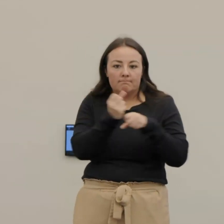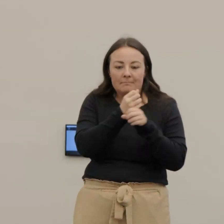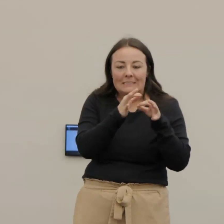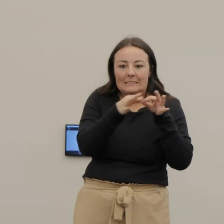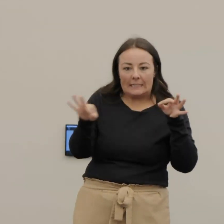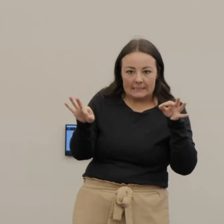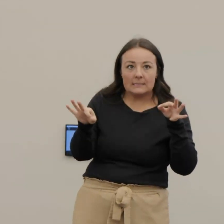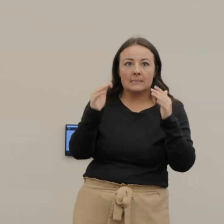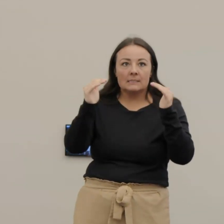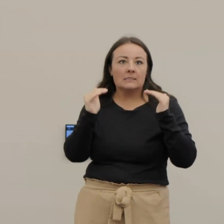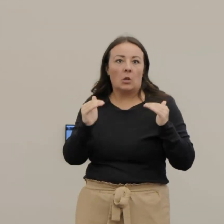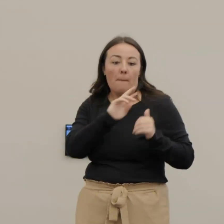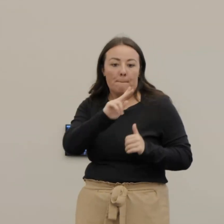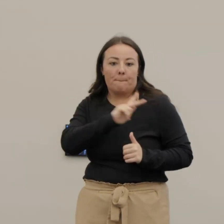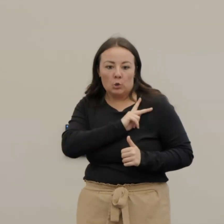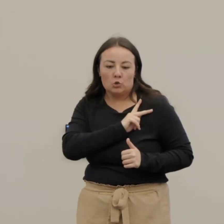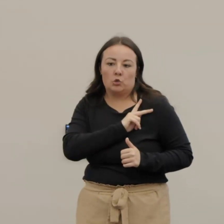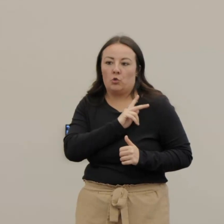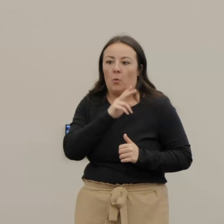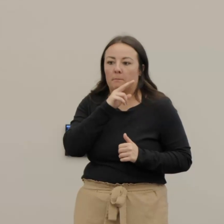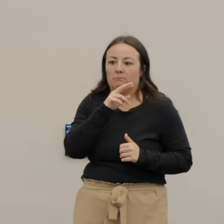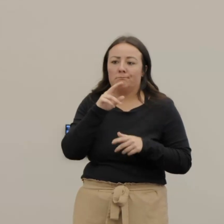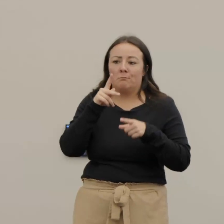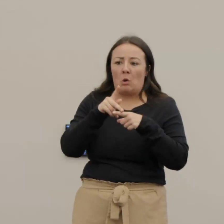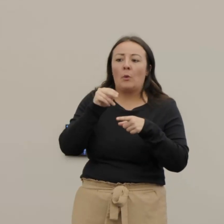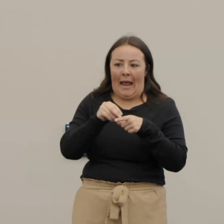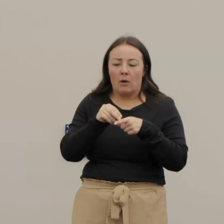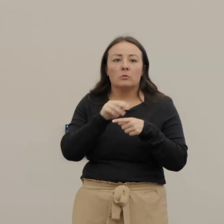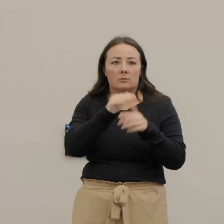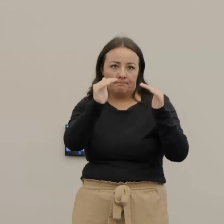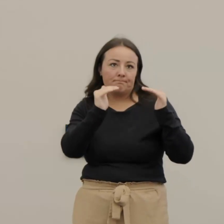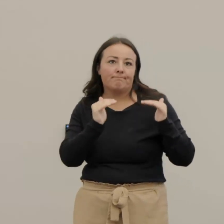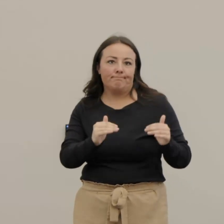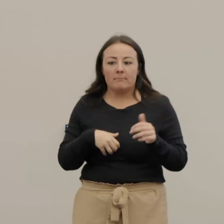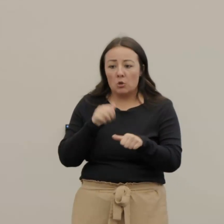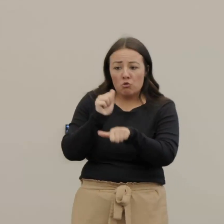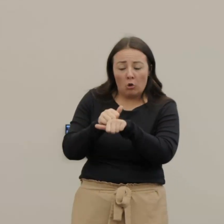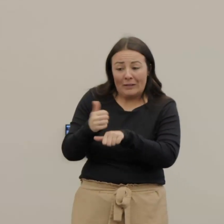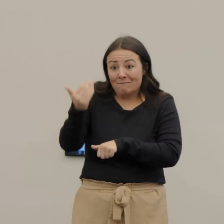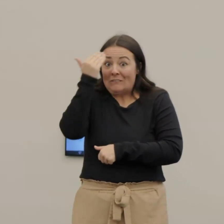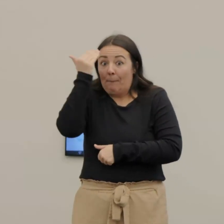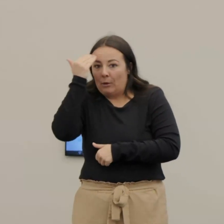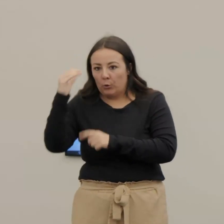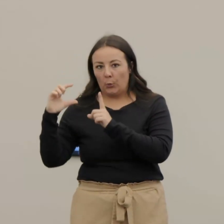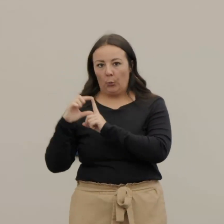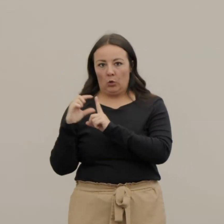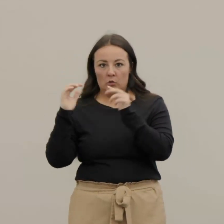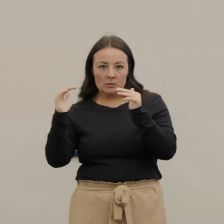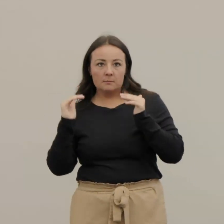pronouns, concrete familiar words, no extra words, no jargon.